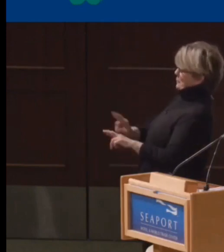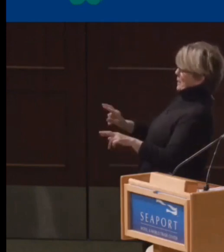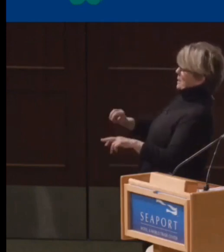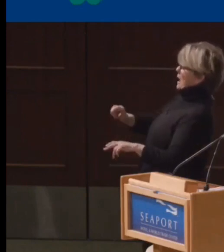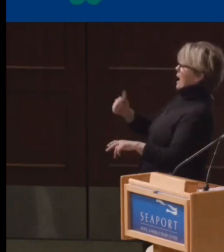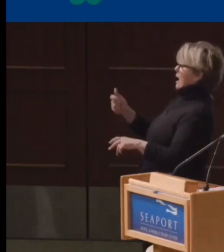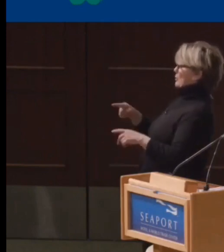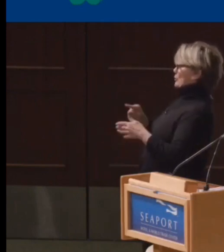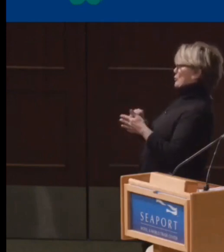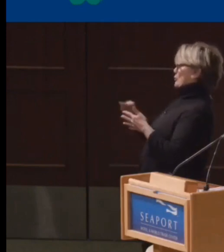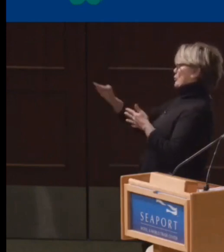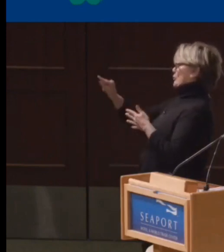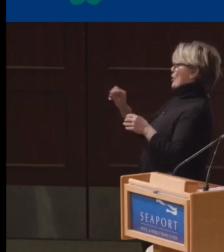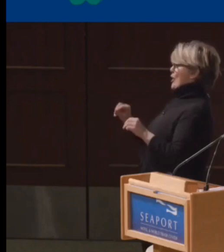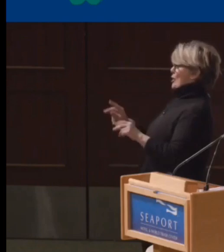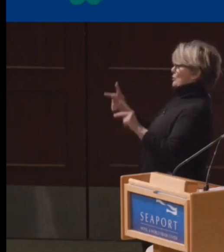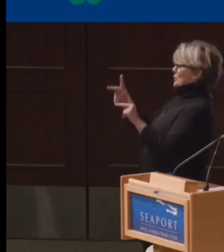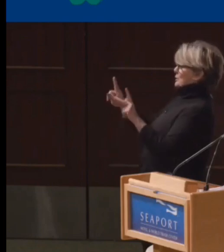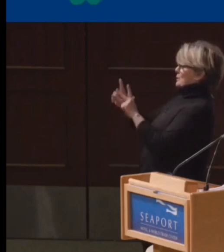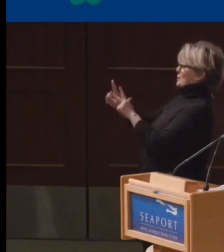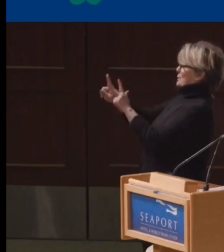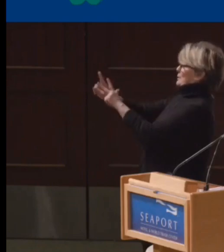that happened over the summer.